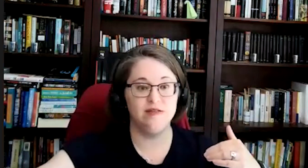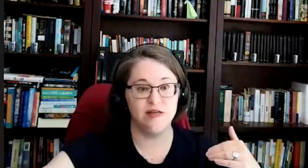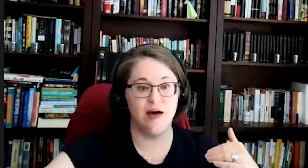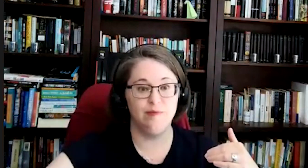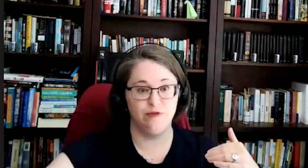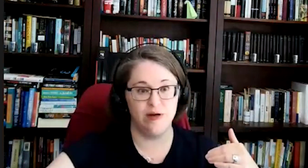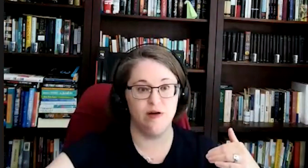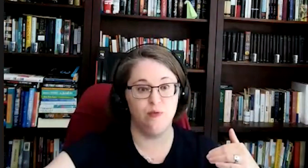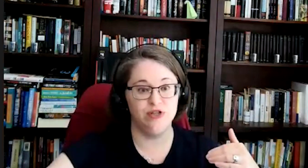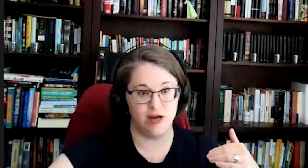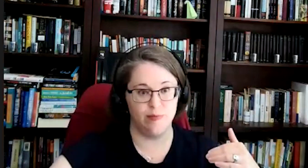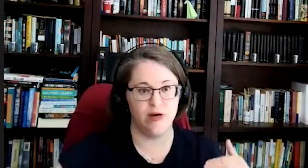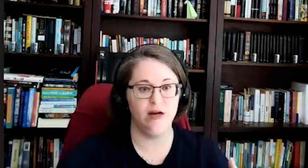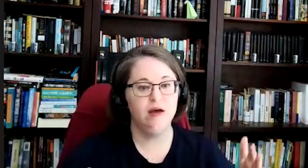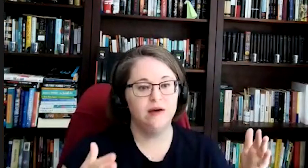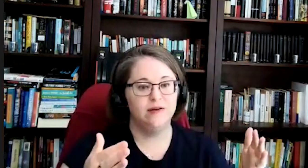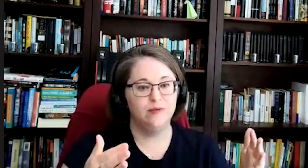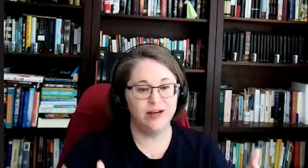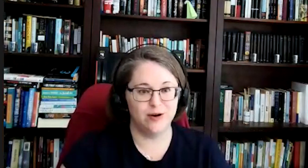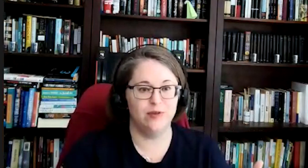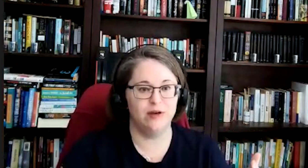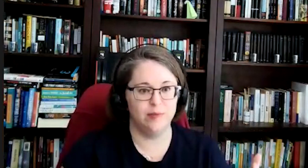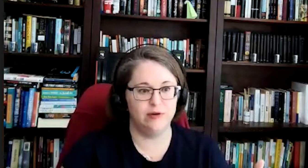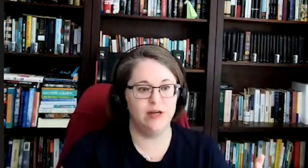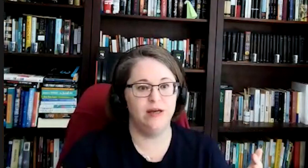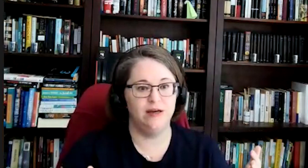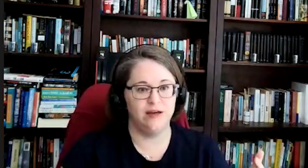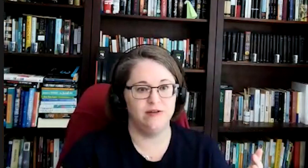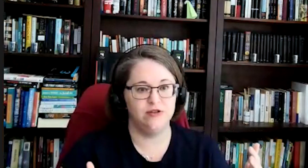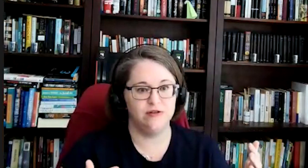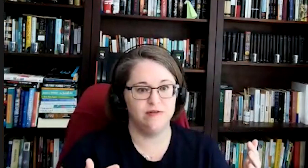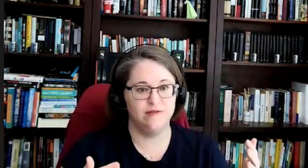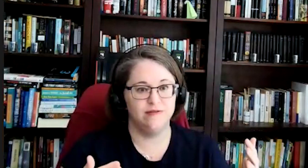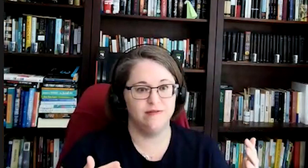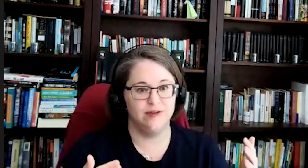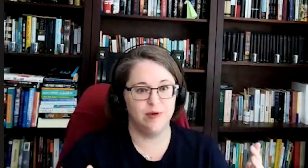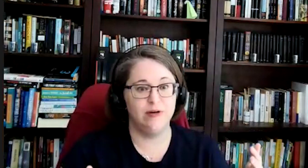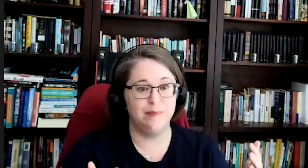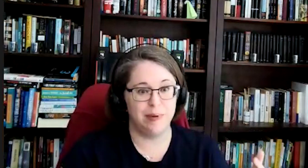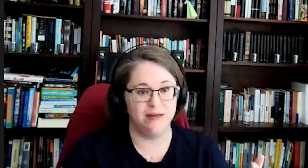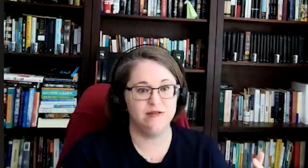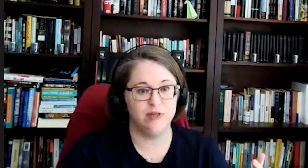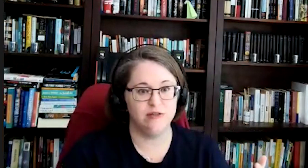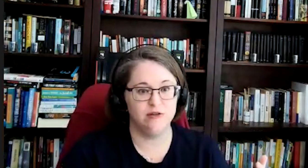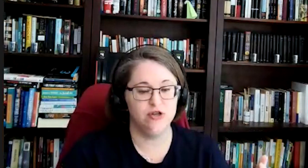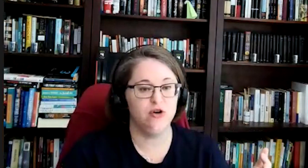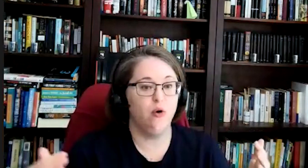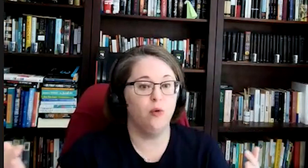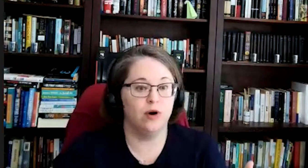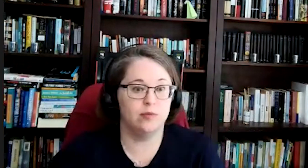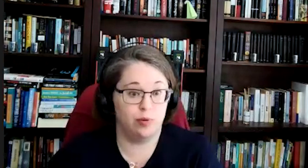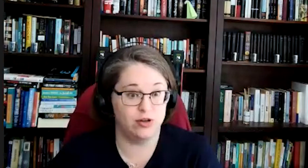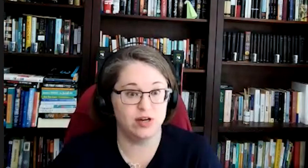That's the time frame on which they operate. We know that community engaged community-based